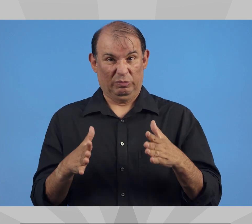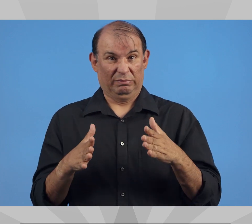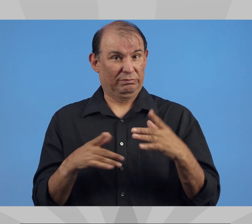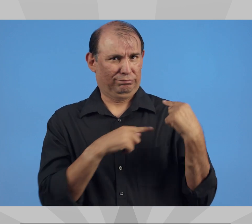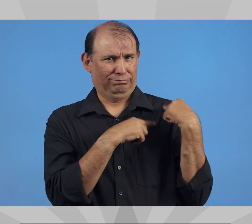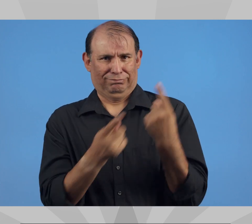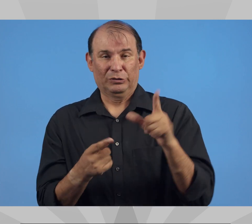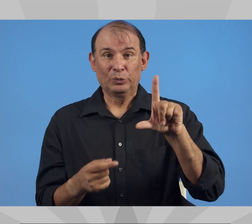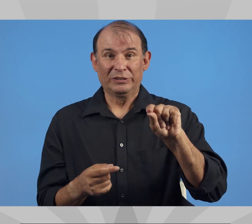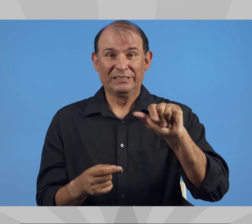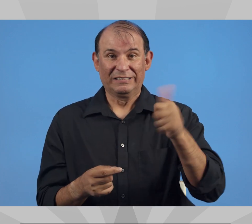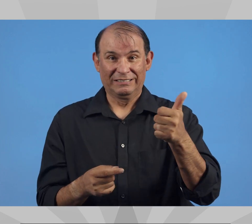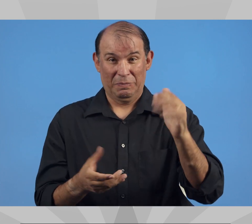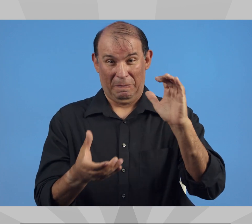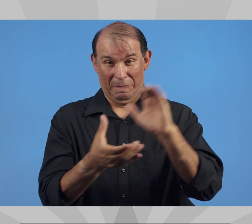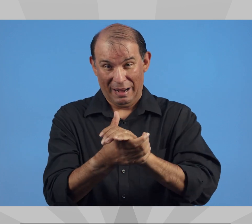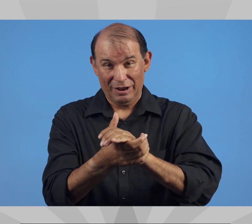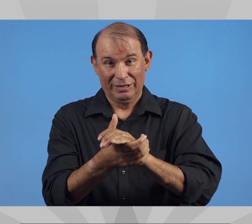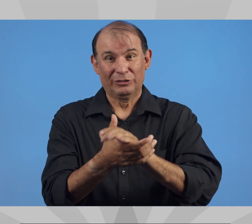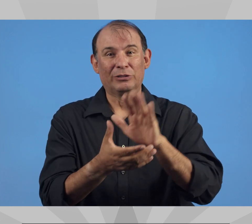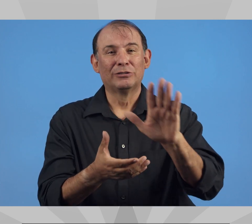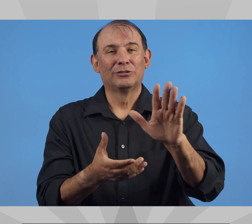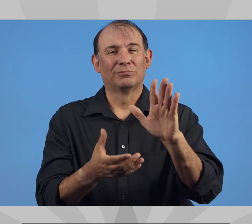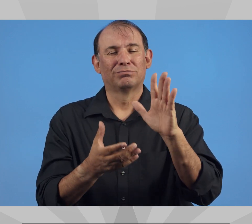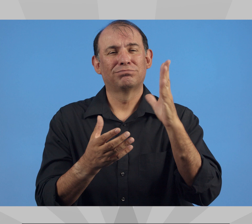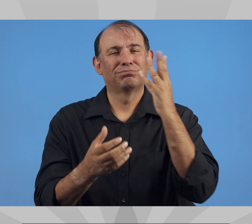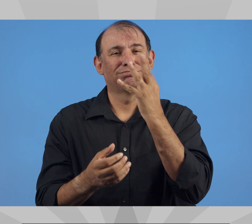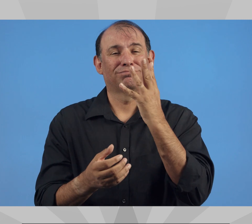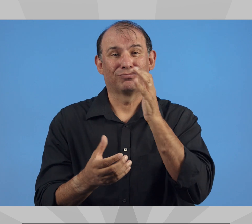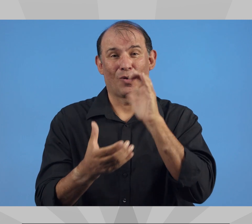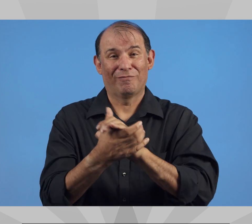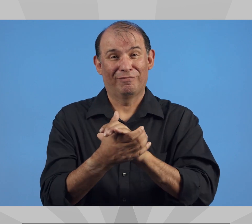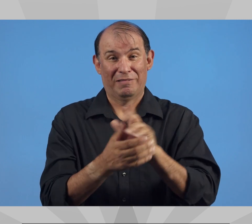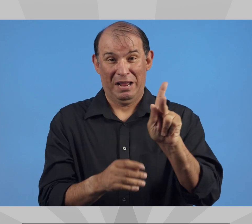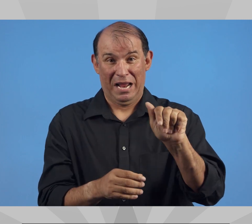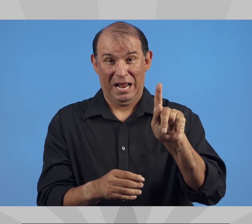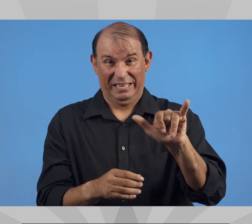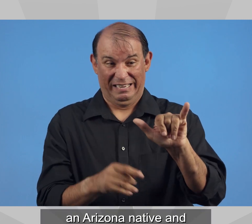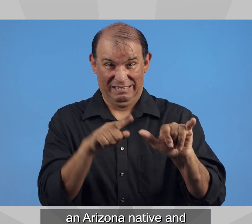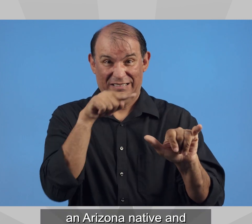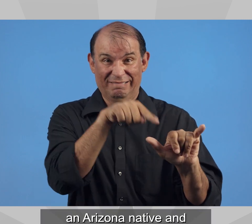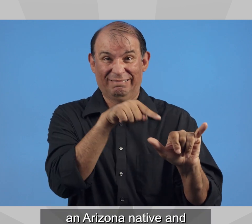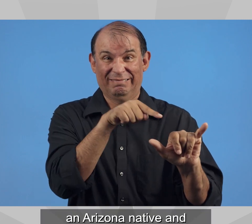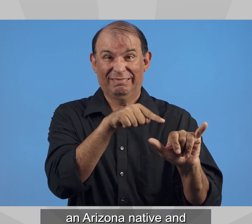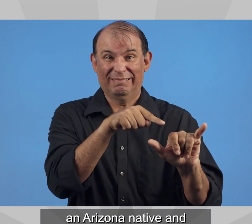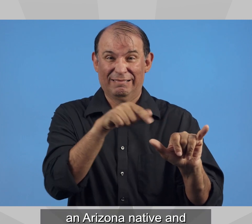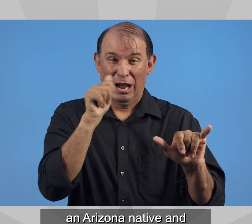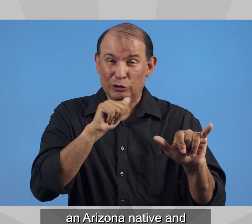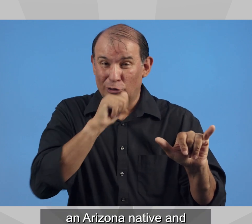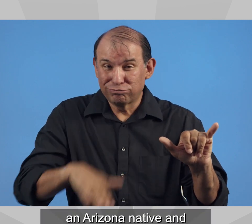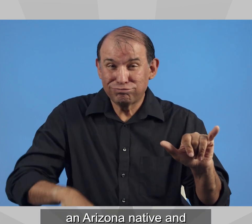A District 15 homeowner since 2010, he is married to his lovely wife Katie, an Arizona